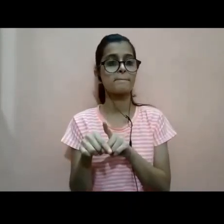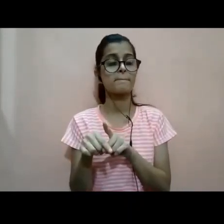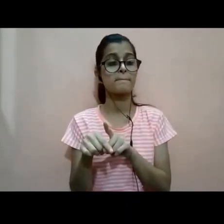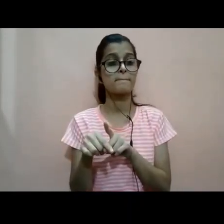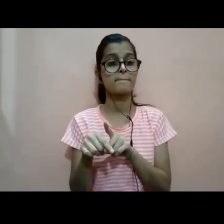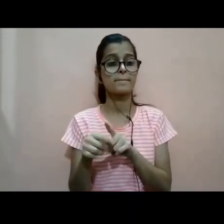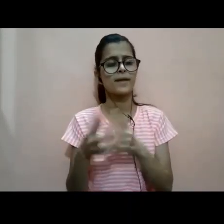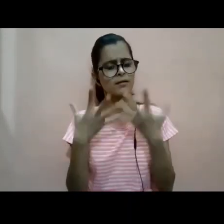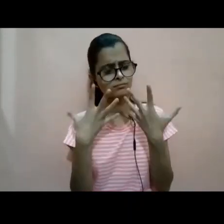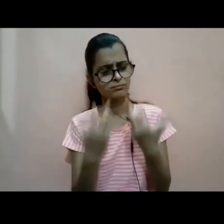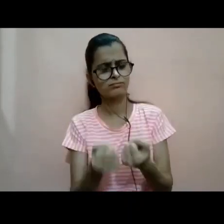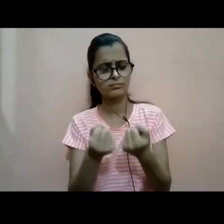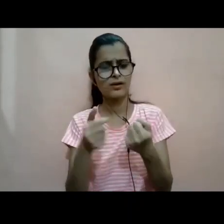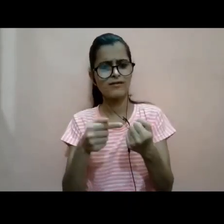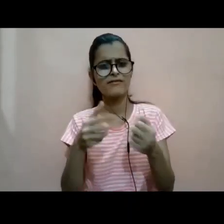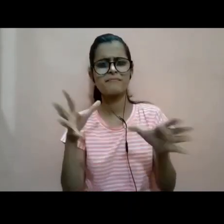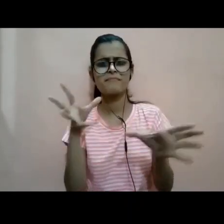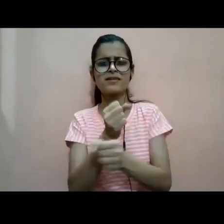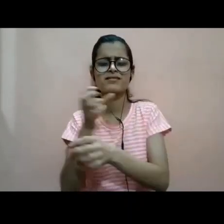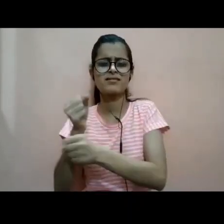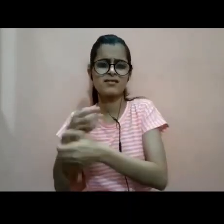we lack